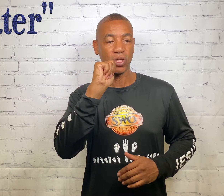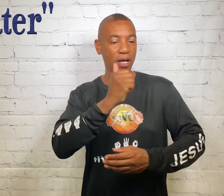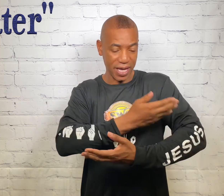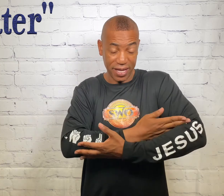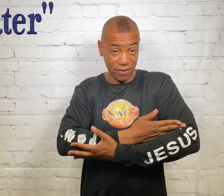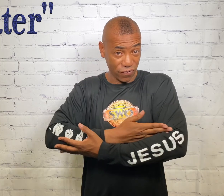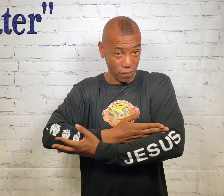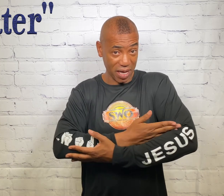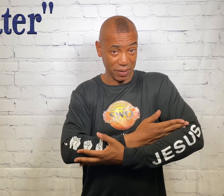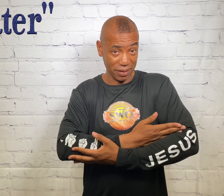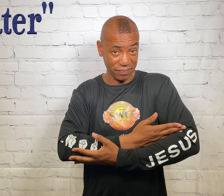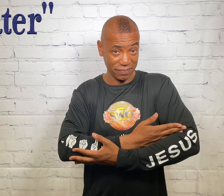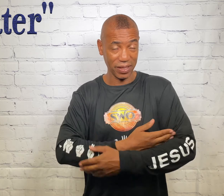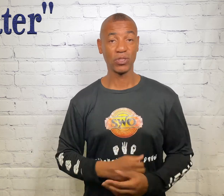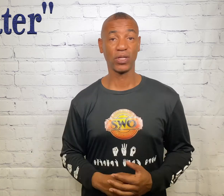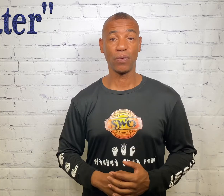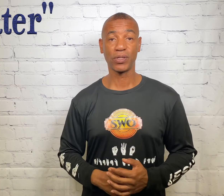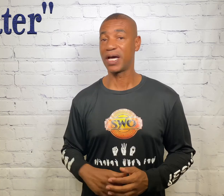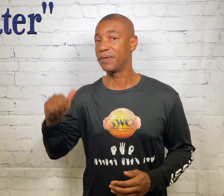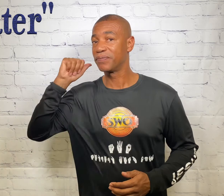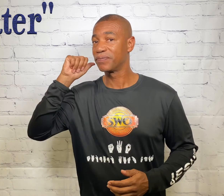jaw and then form baby. Let me show you that one more time.